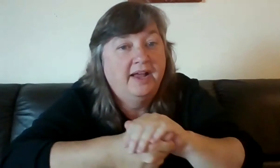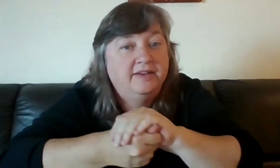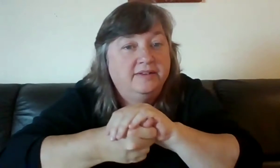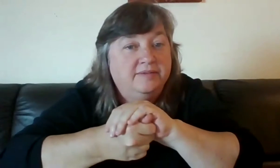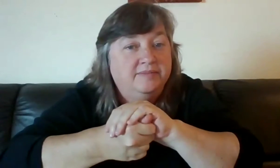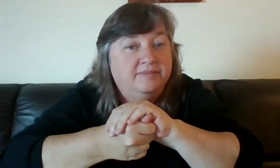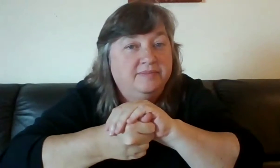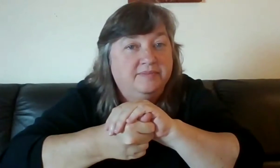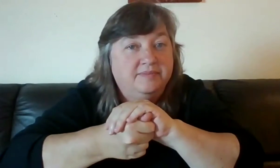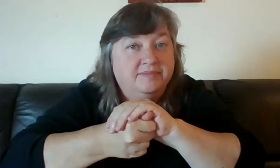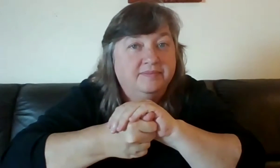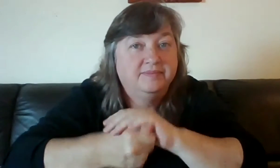Hide.